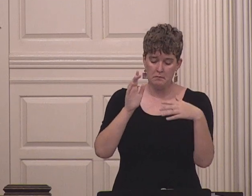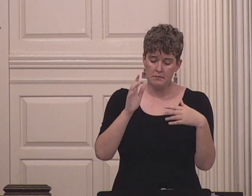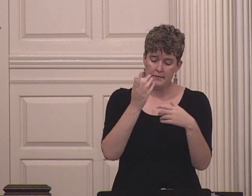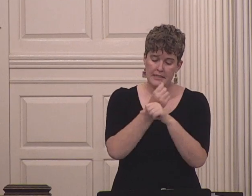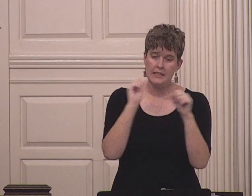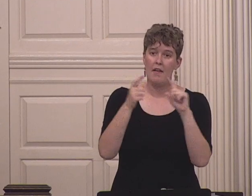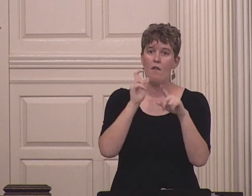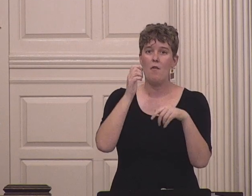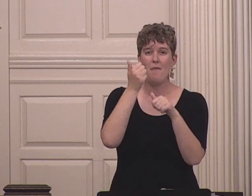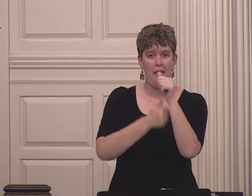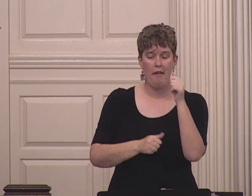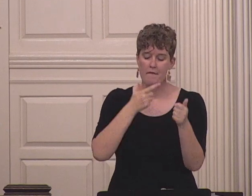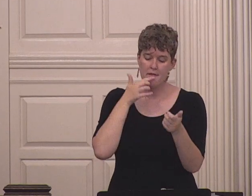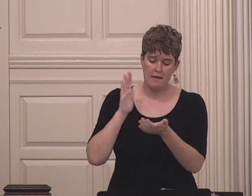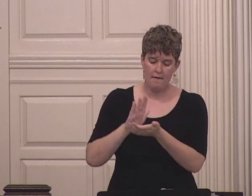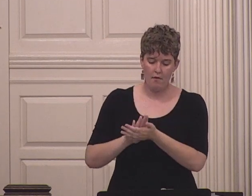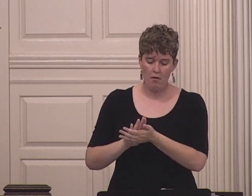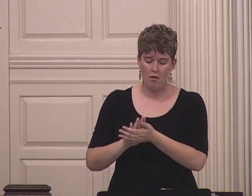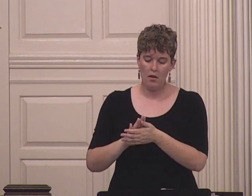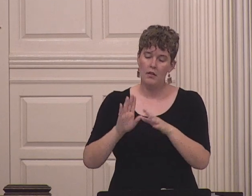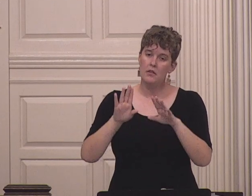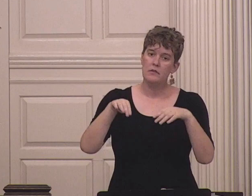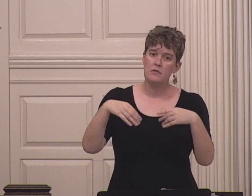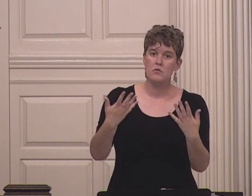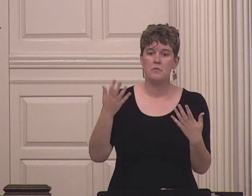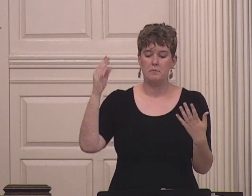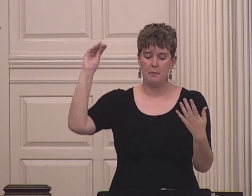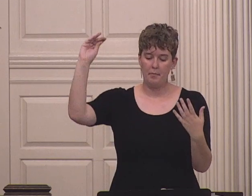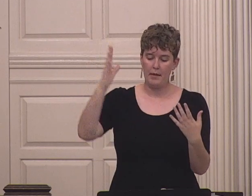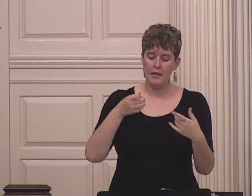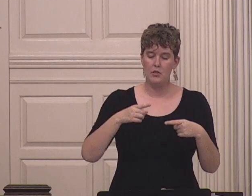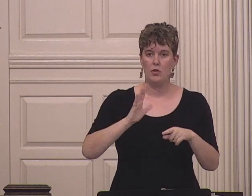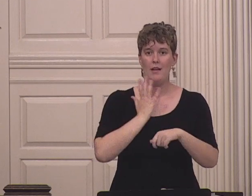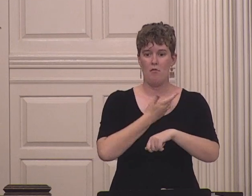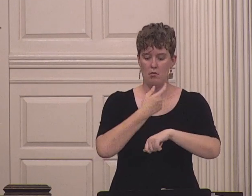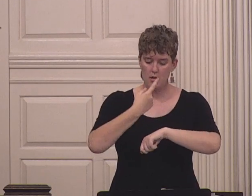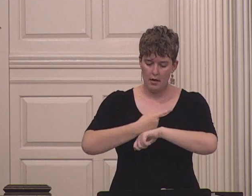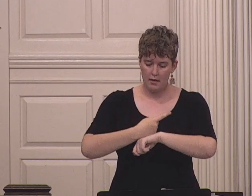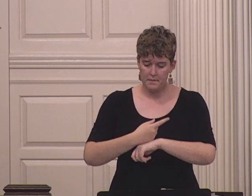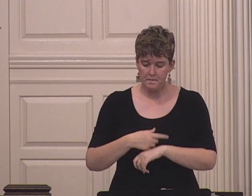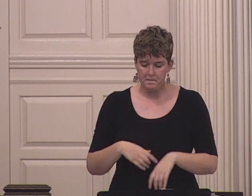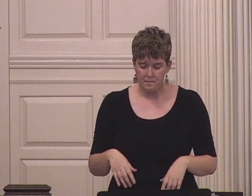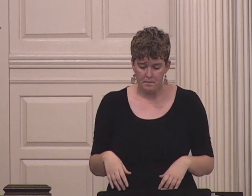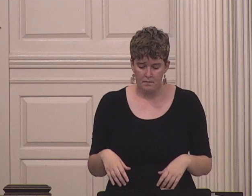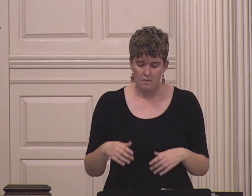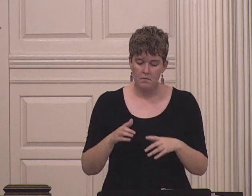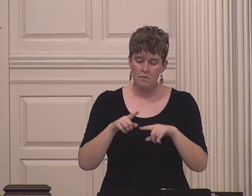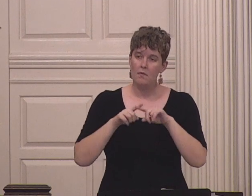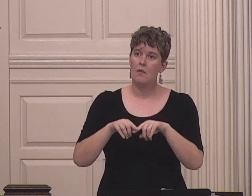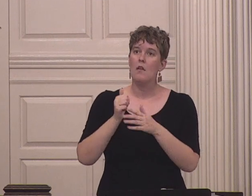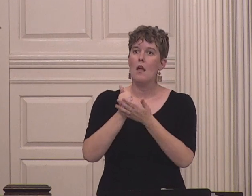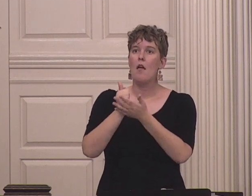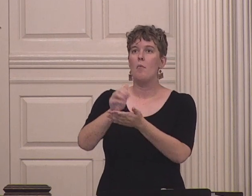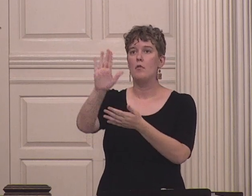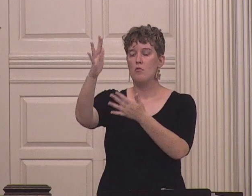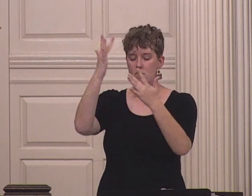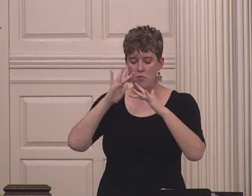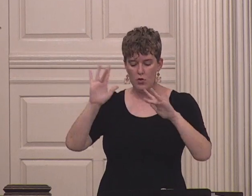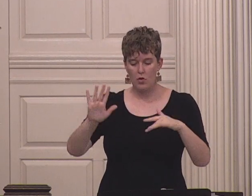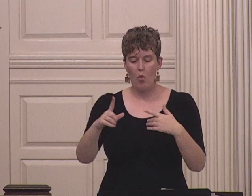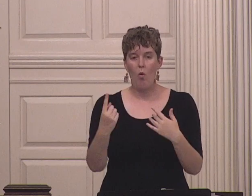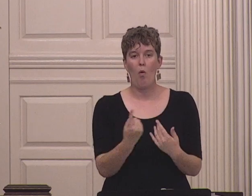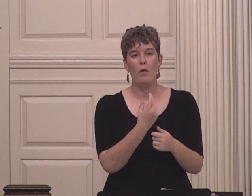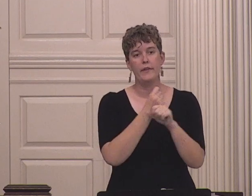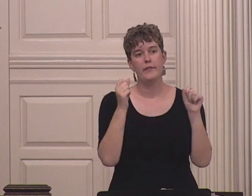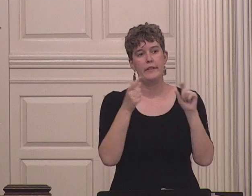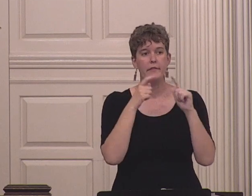every evil. Graciously grant peace in our days, that by the help of your mercy we may be always free from